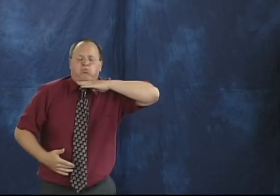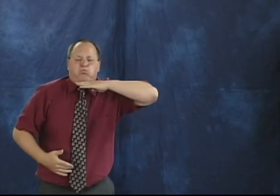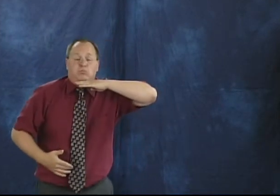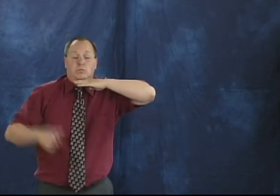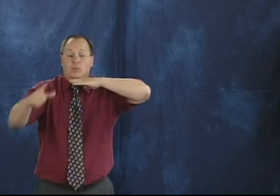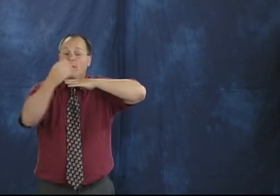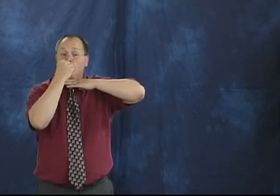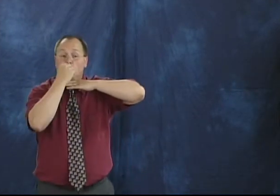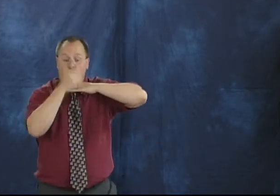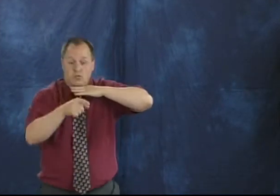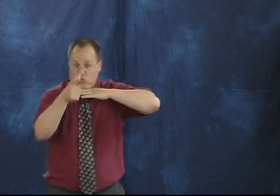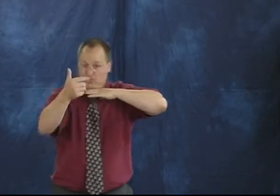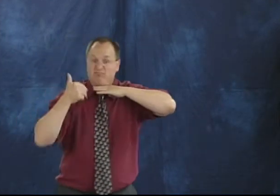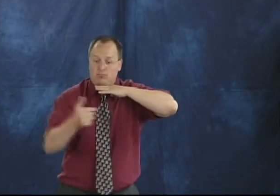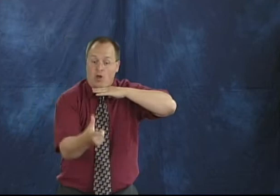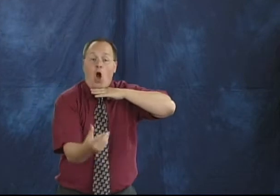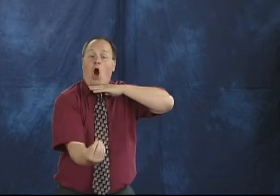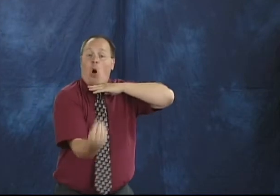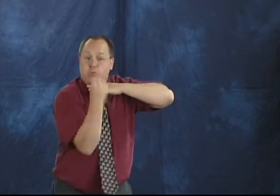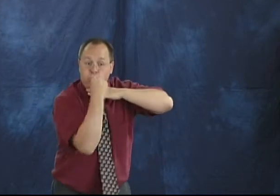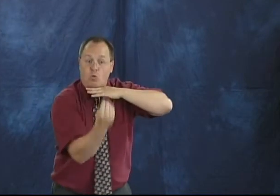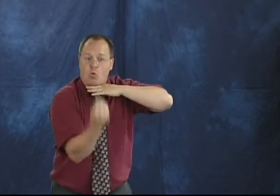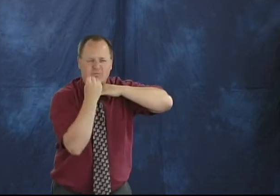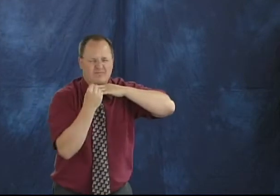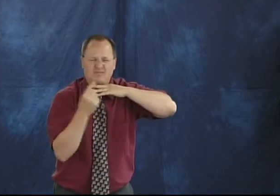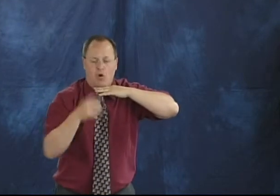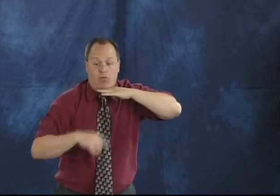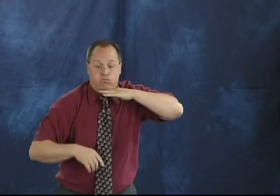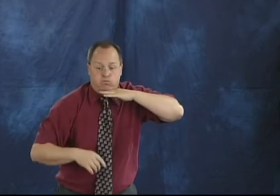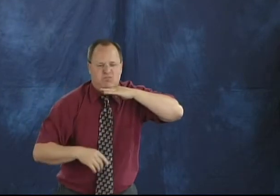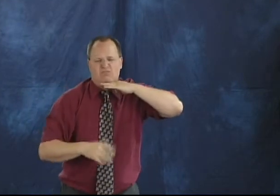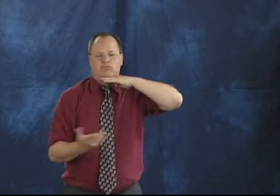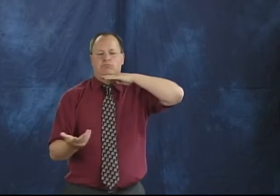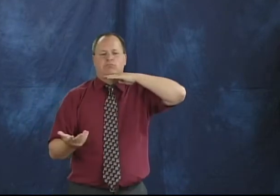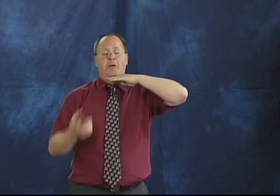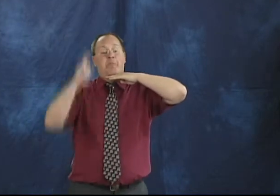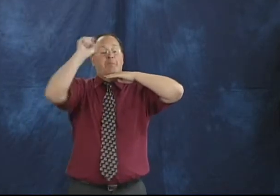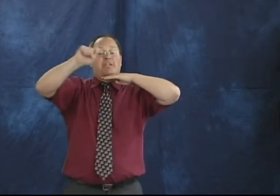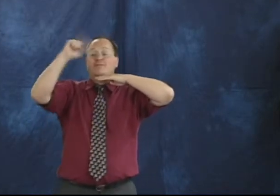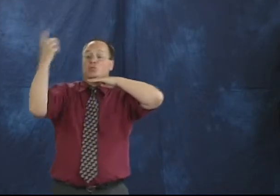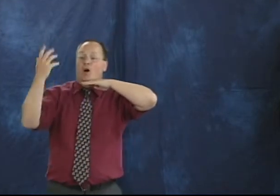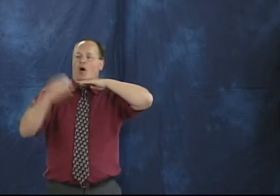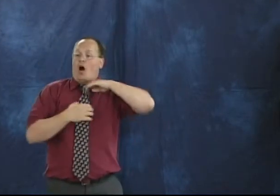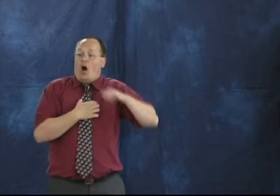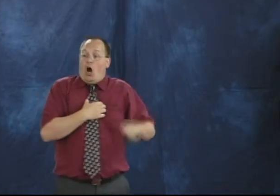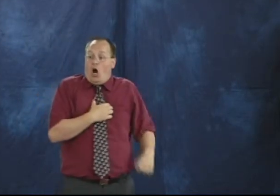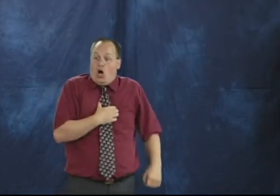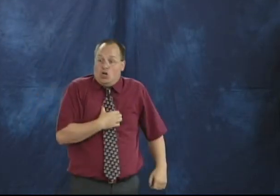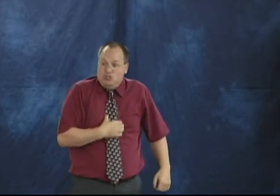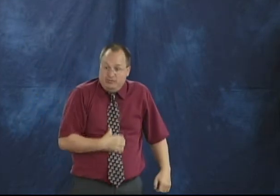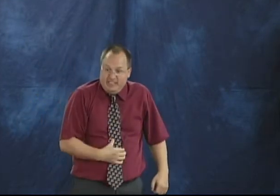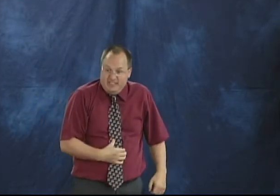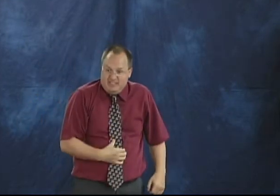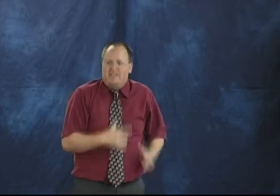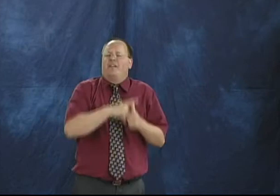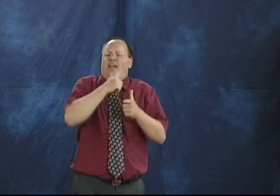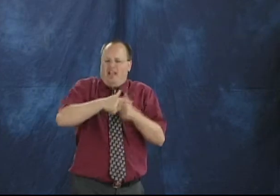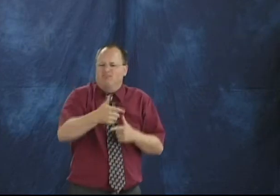In the same way that someone who is physically full, they've had plenty to eat,